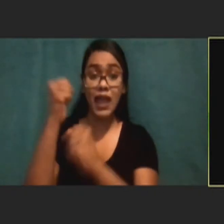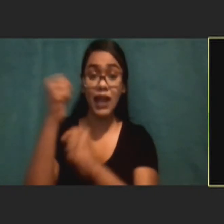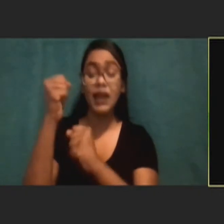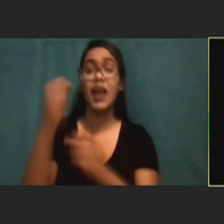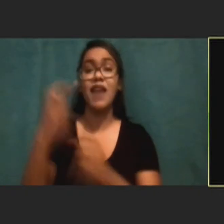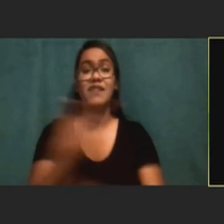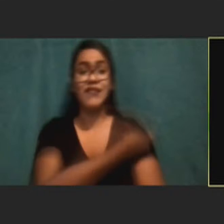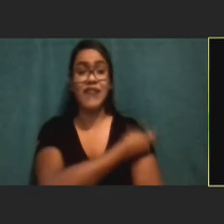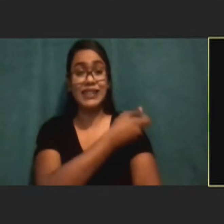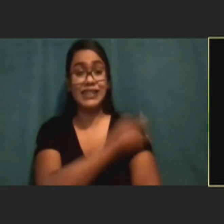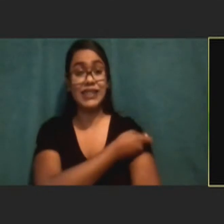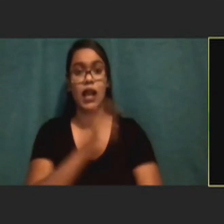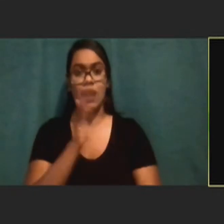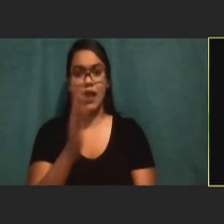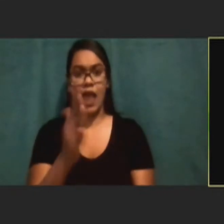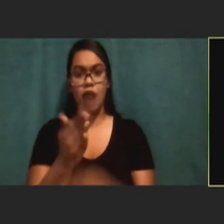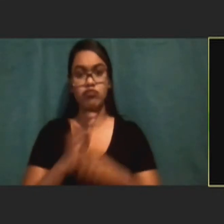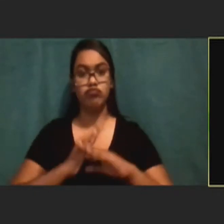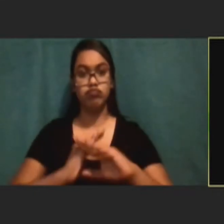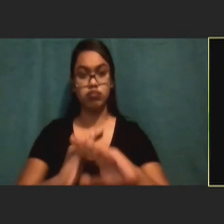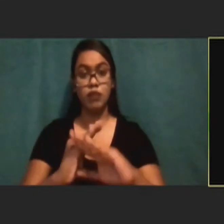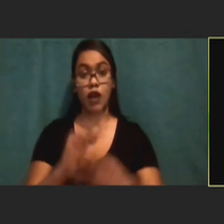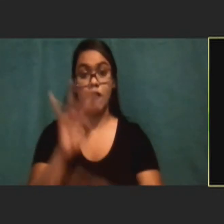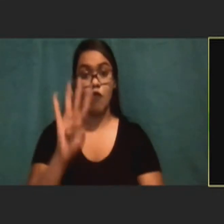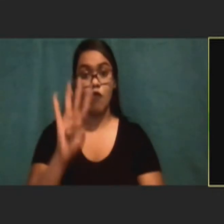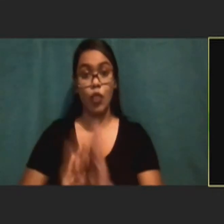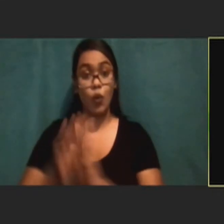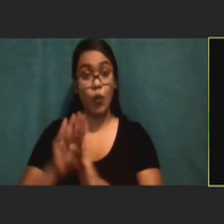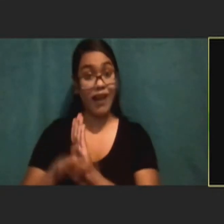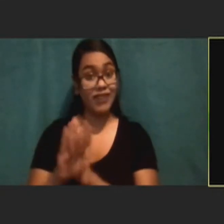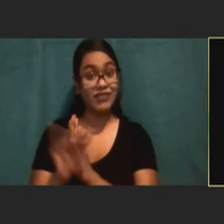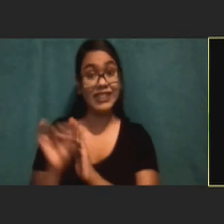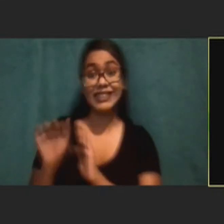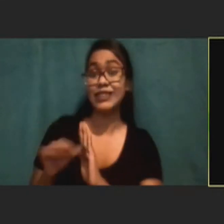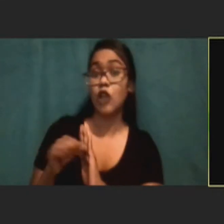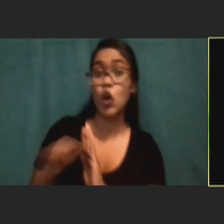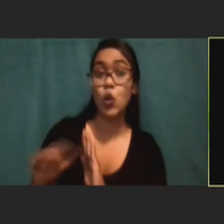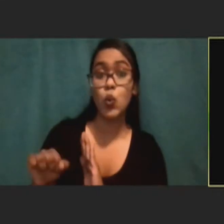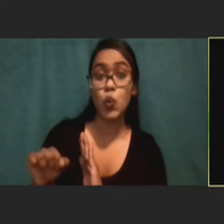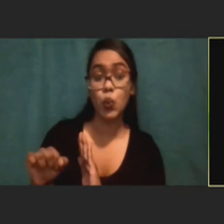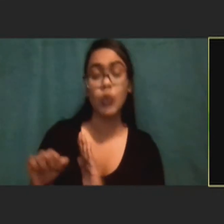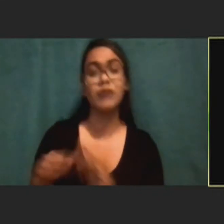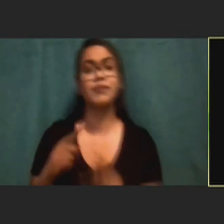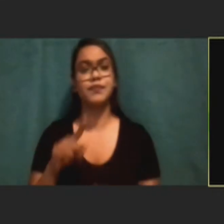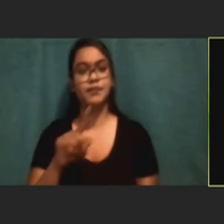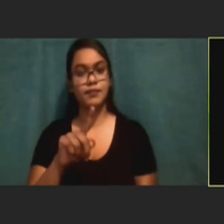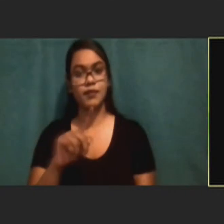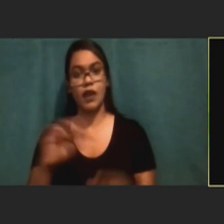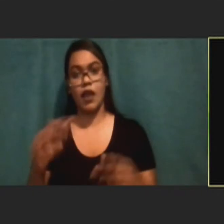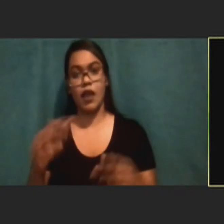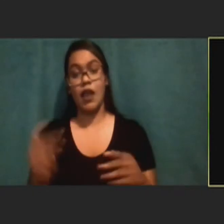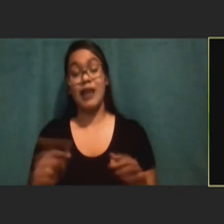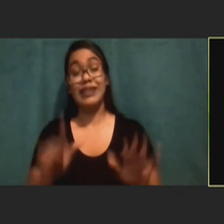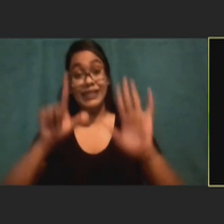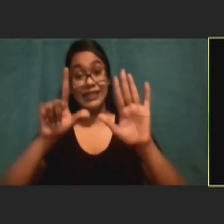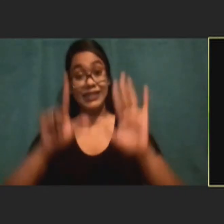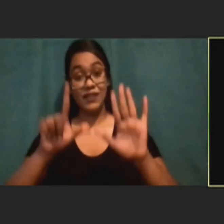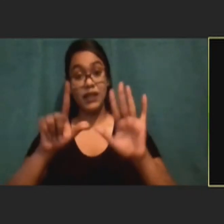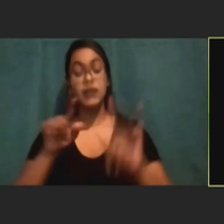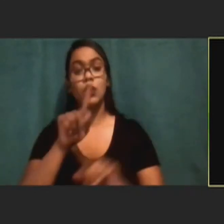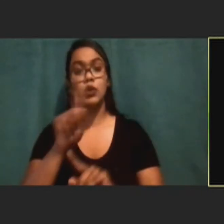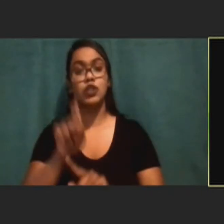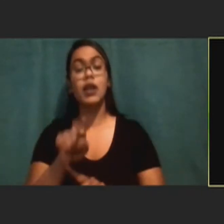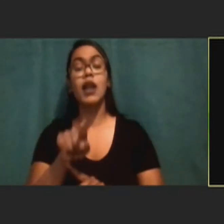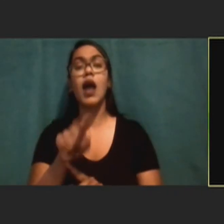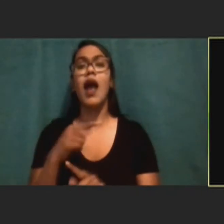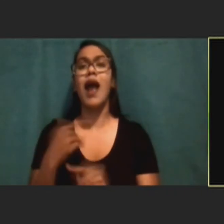wave that is approaching, what evidence does the government have as far as the fourth wave, which